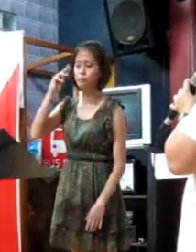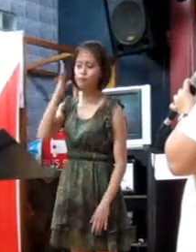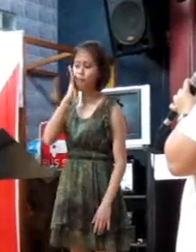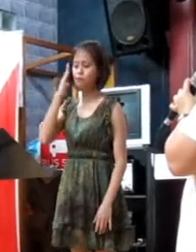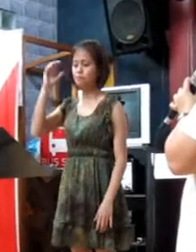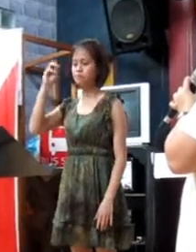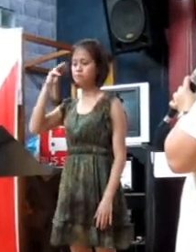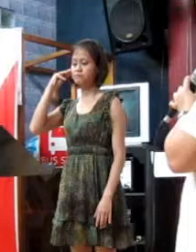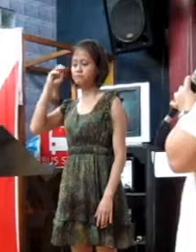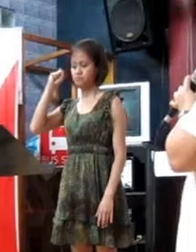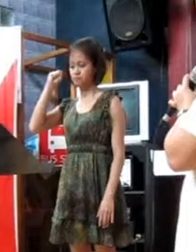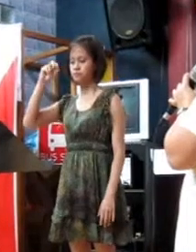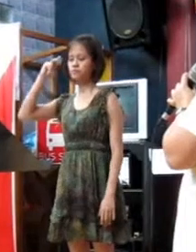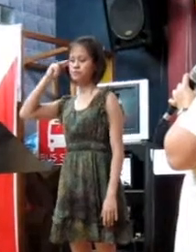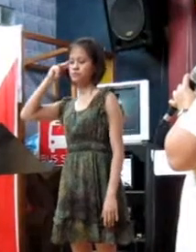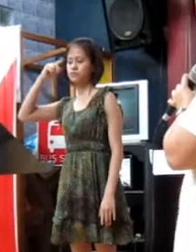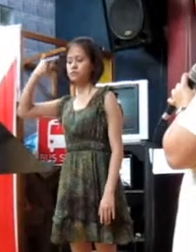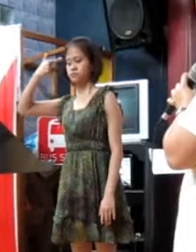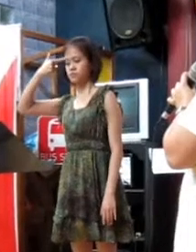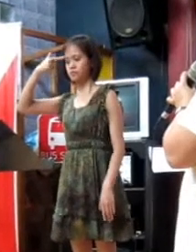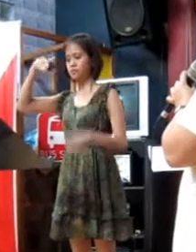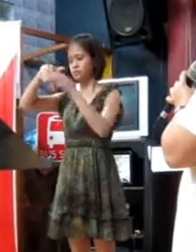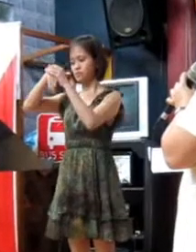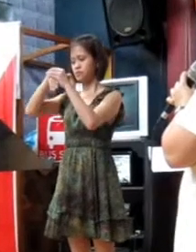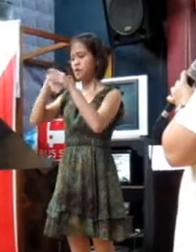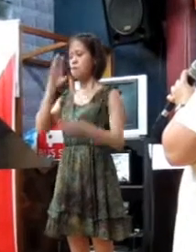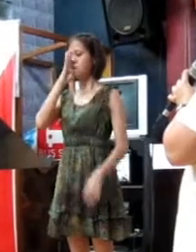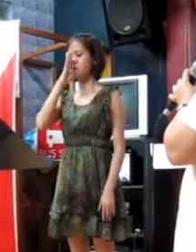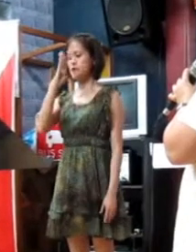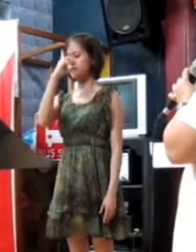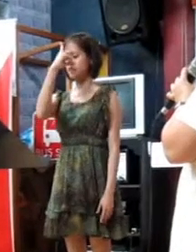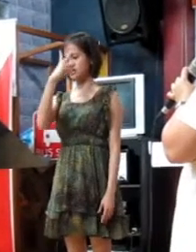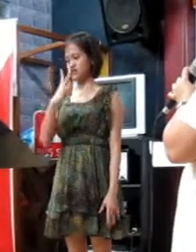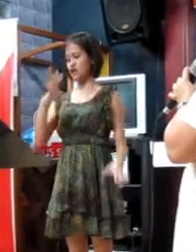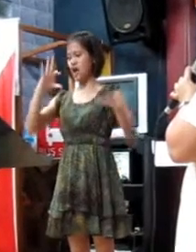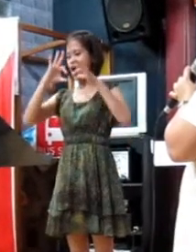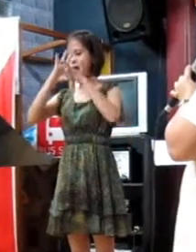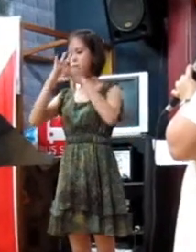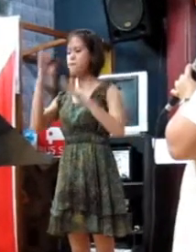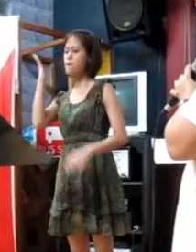To Ms. Nikita Go, in behalf